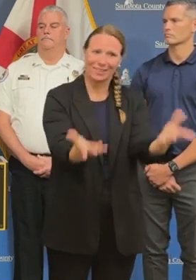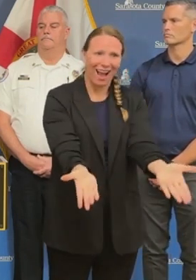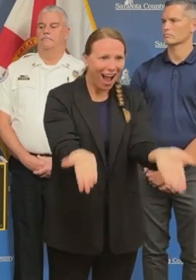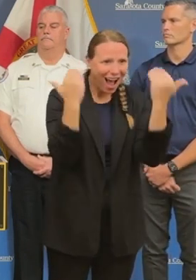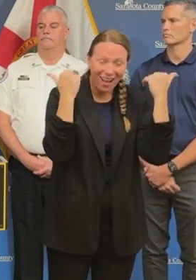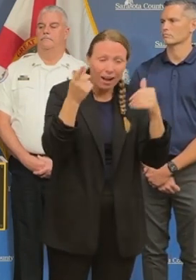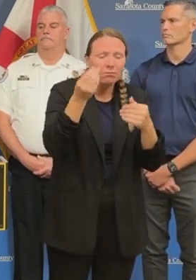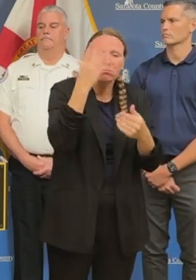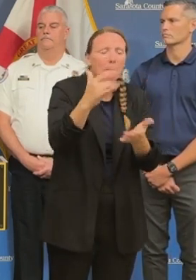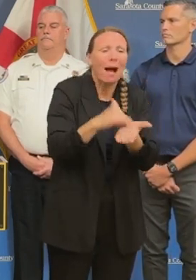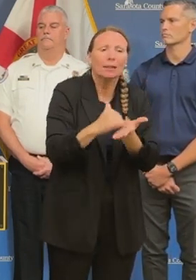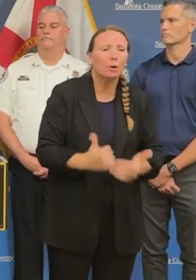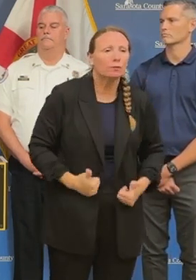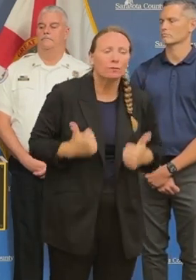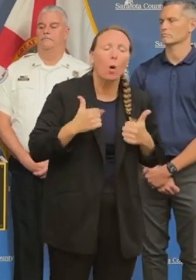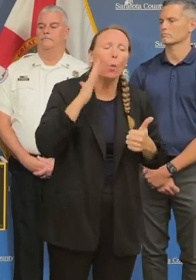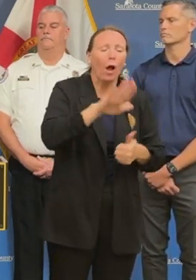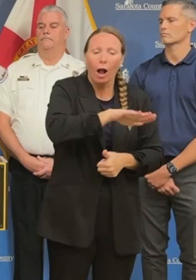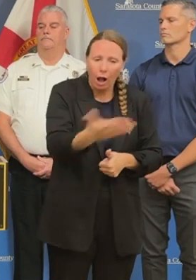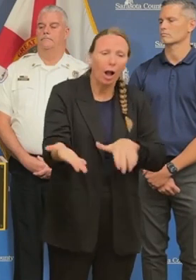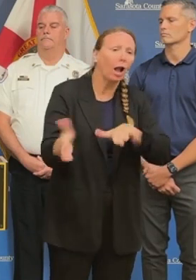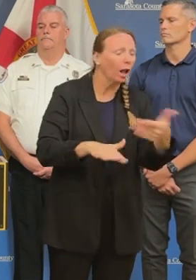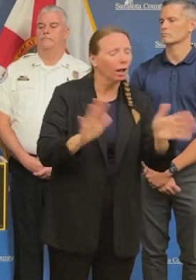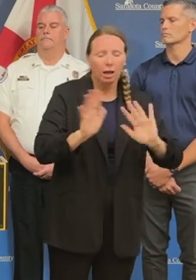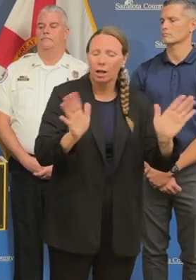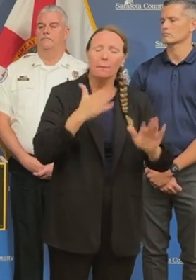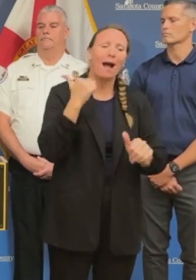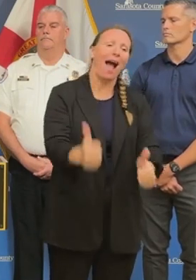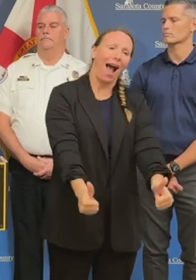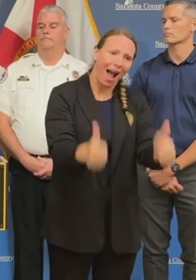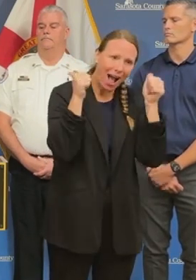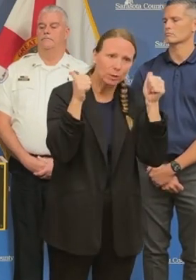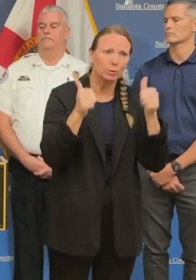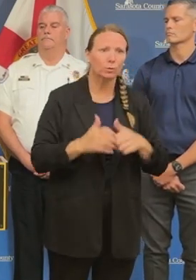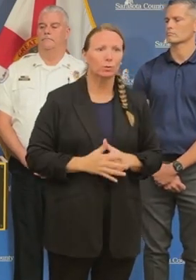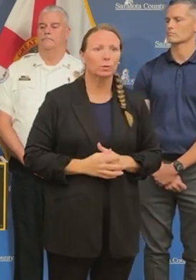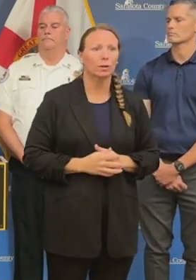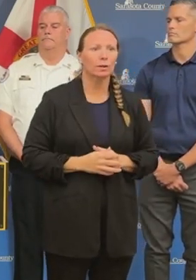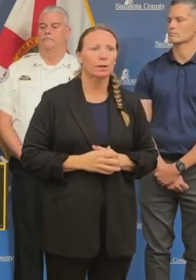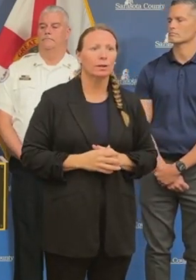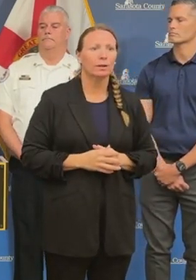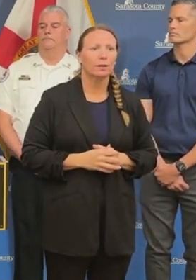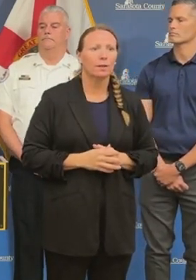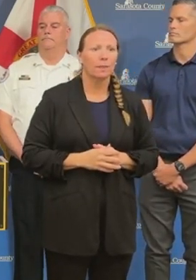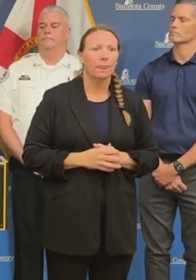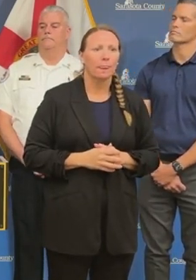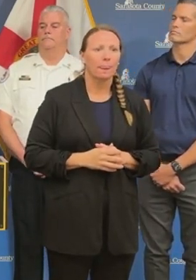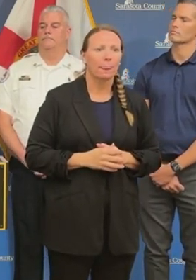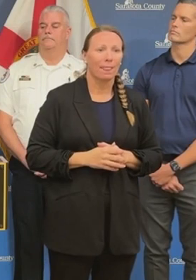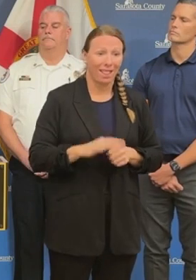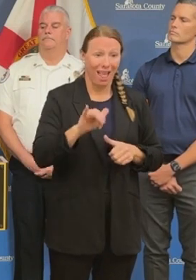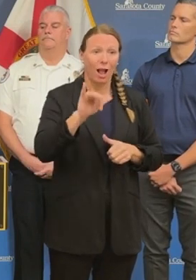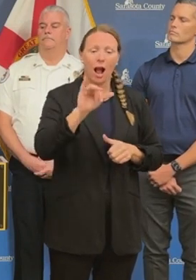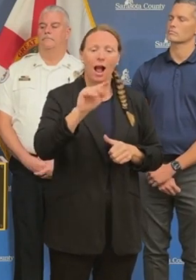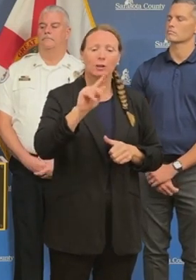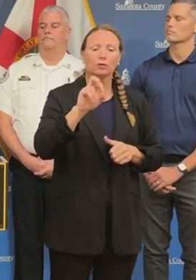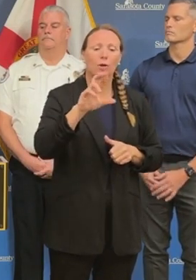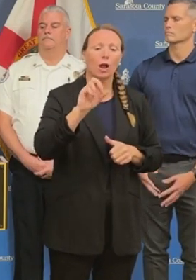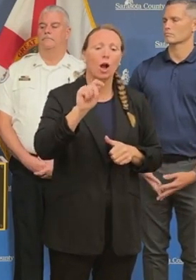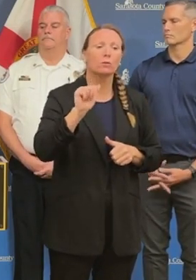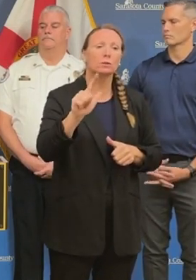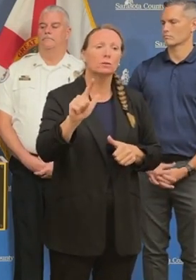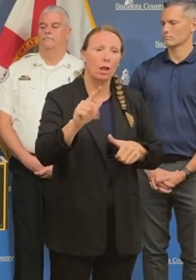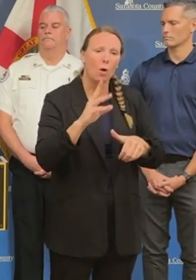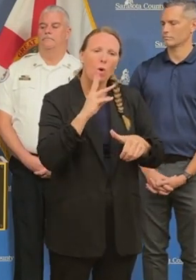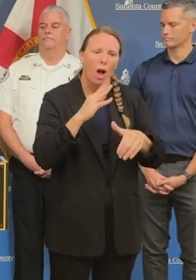on a barrier island. Areas that border intercoastal waterways, areas that are along rivers and creeks, such